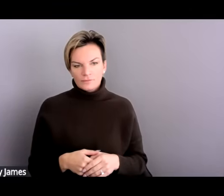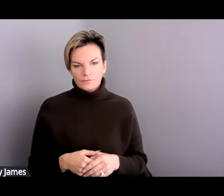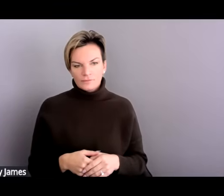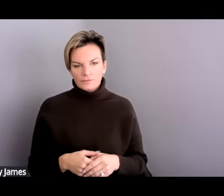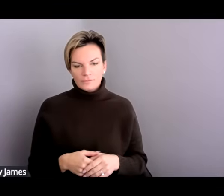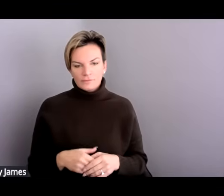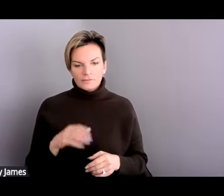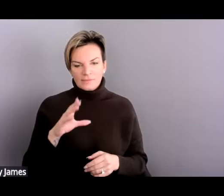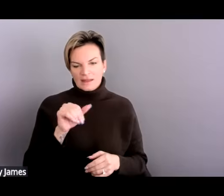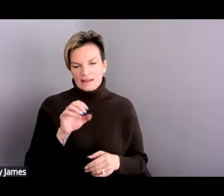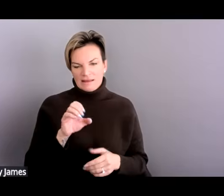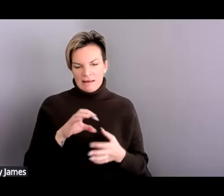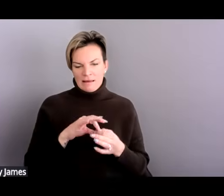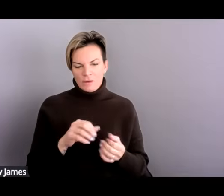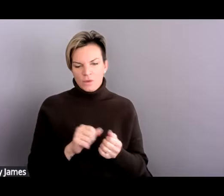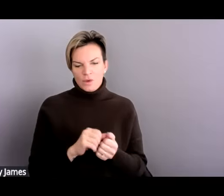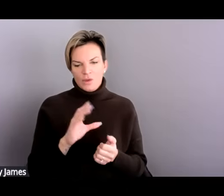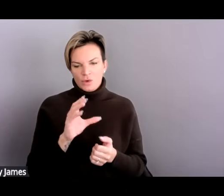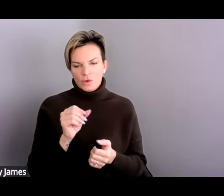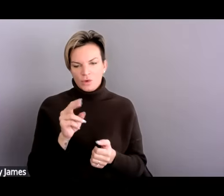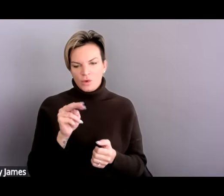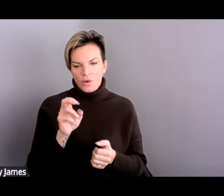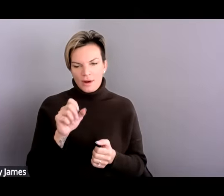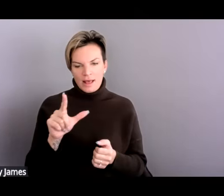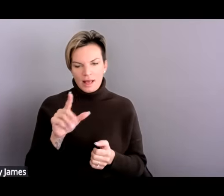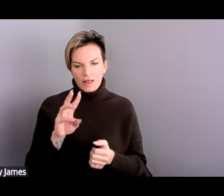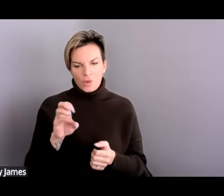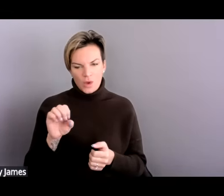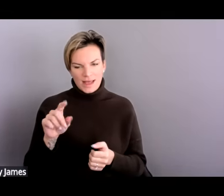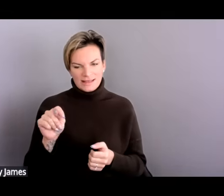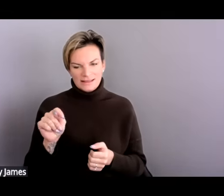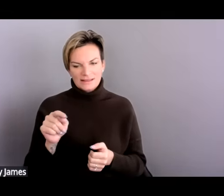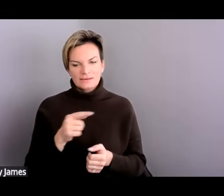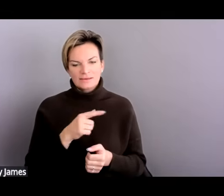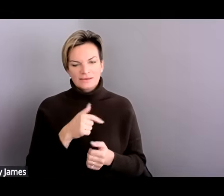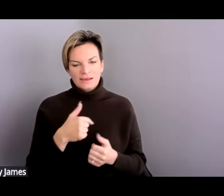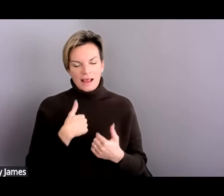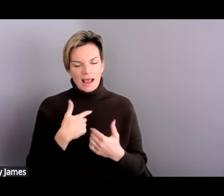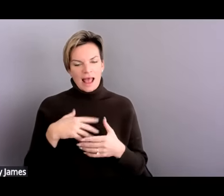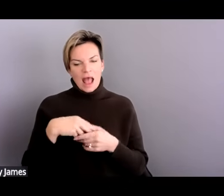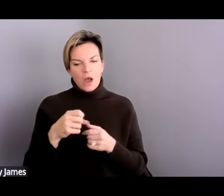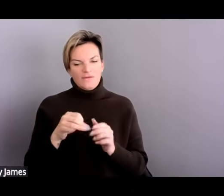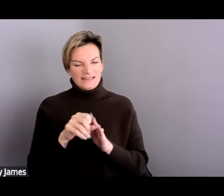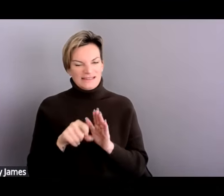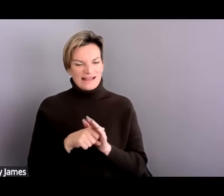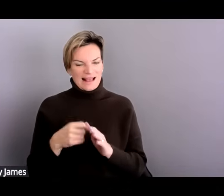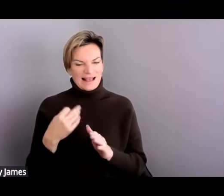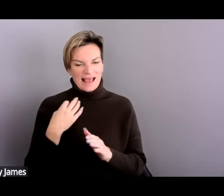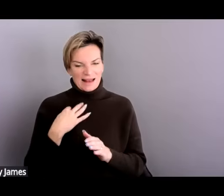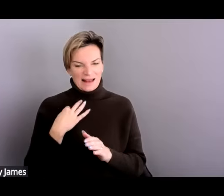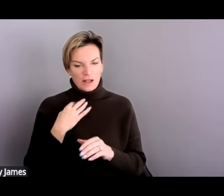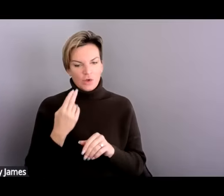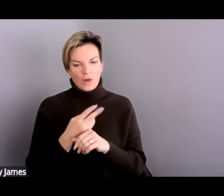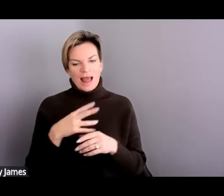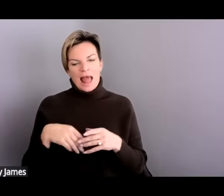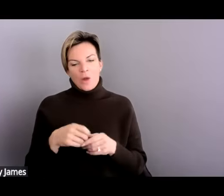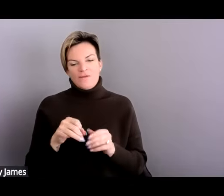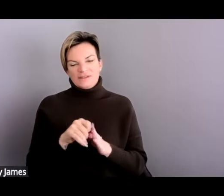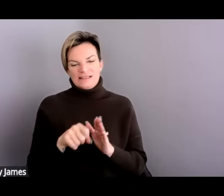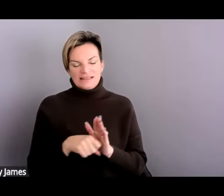of Cornell West, we had an out-of-state candidate using out-of-state circulators, and we were